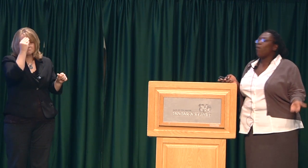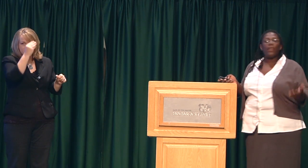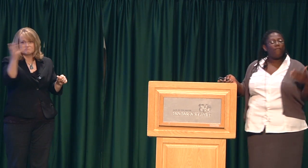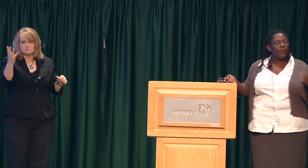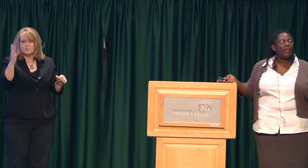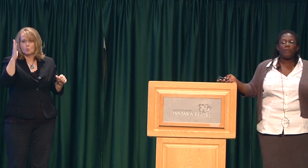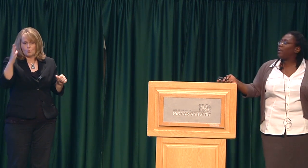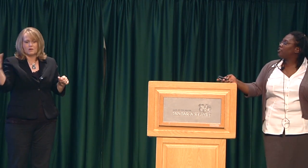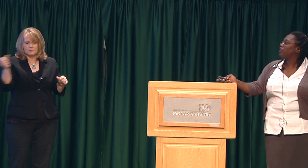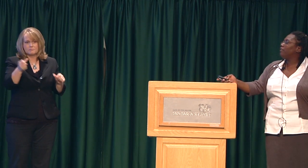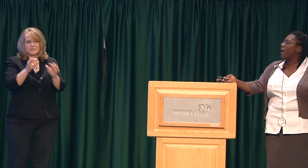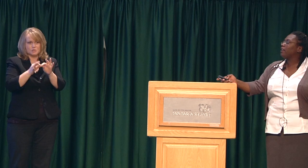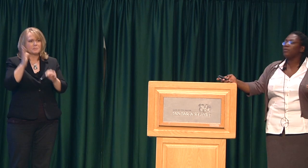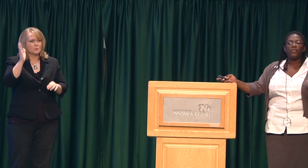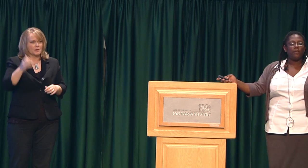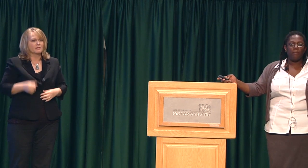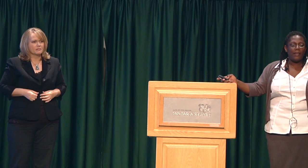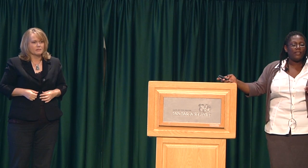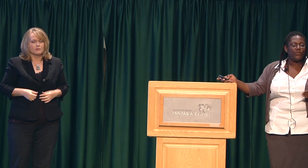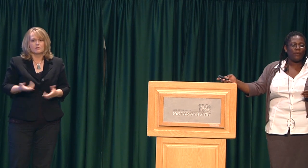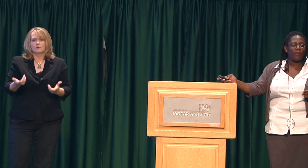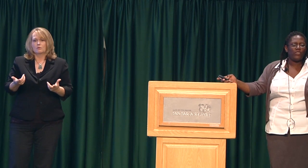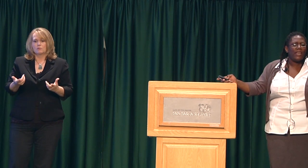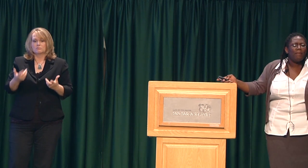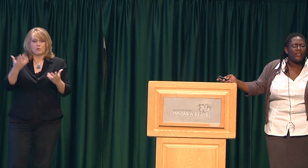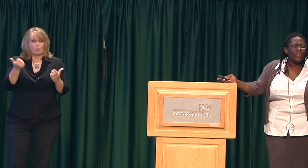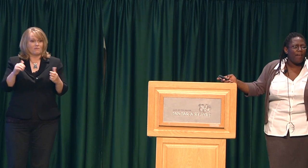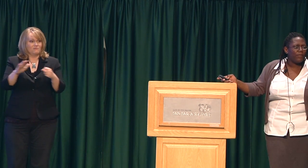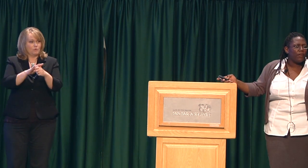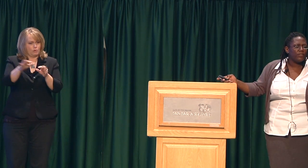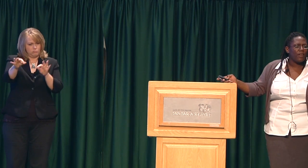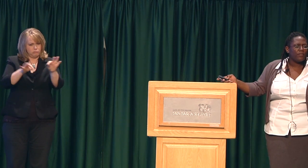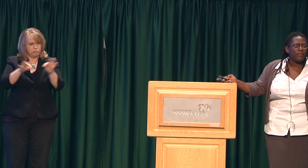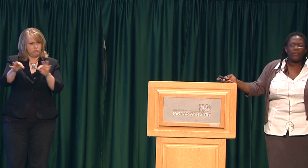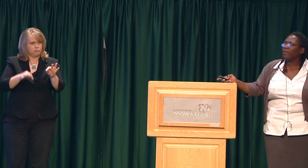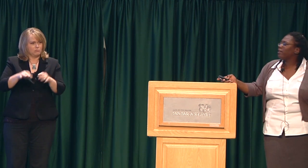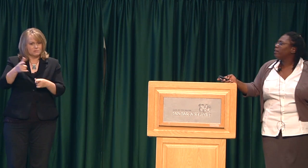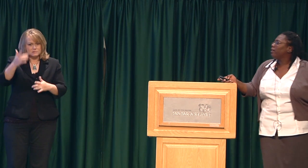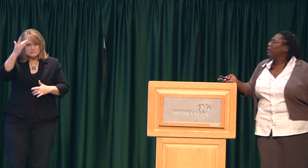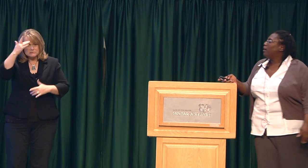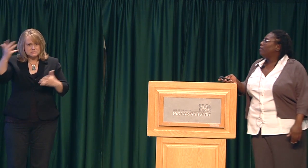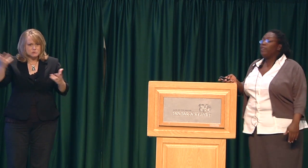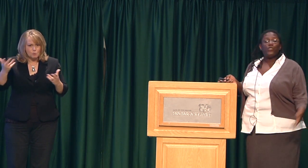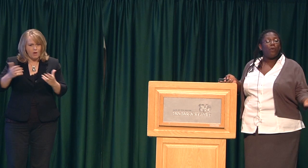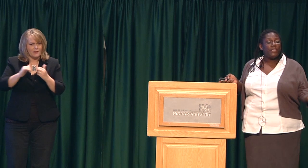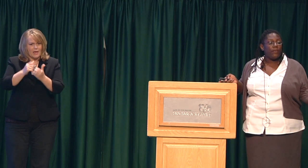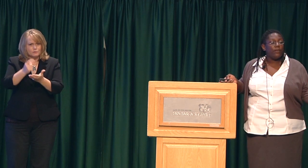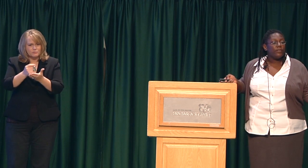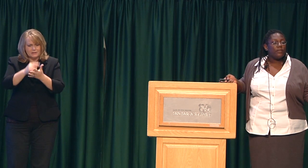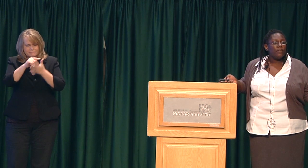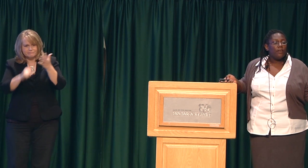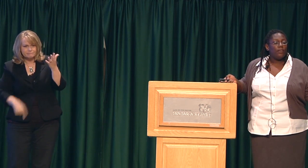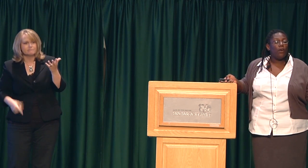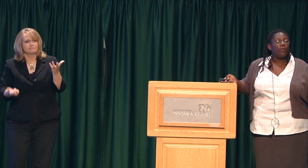You know, wanting a full explanation of diagnosis, medicine, and treatment, which anybody should have when they go to the doctor. Visual